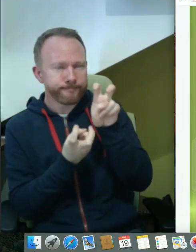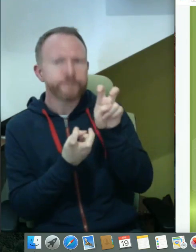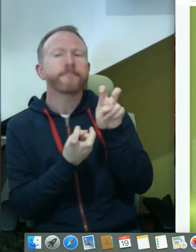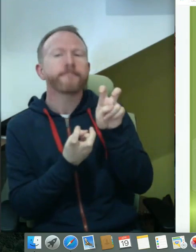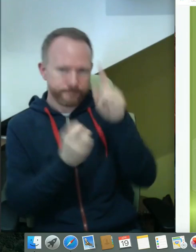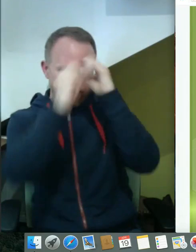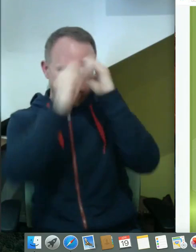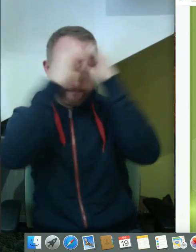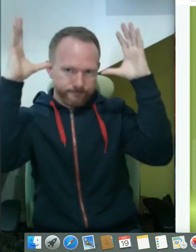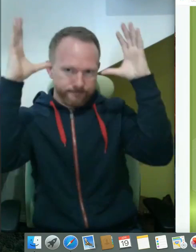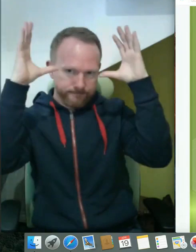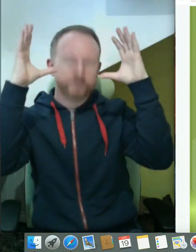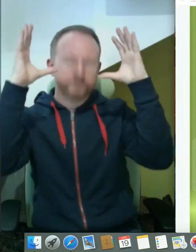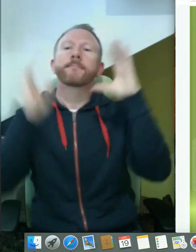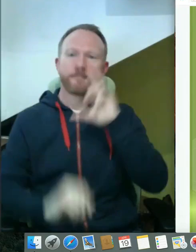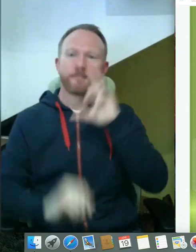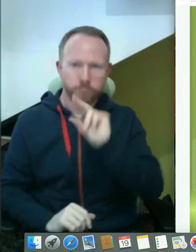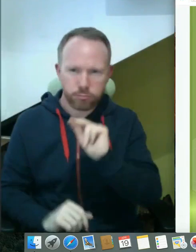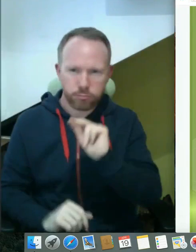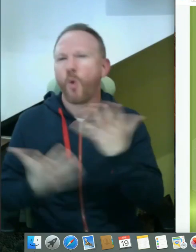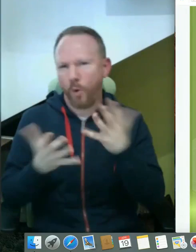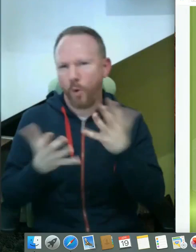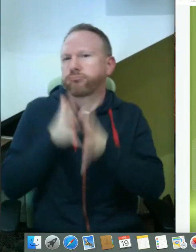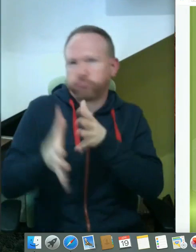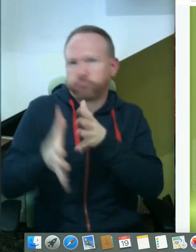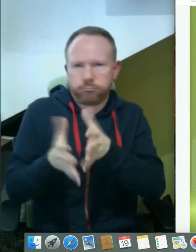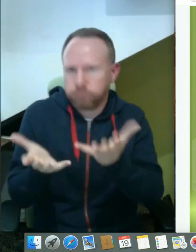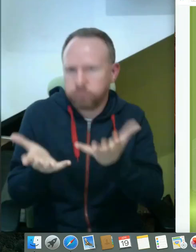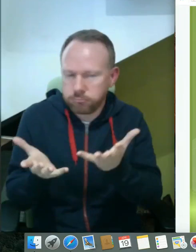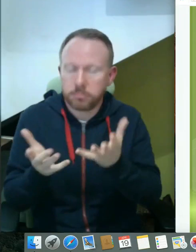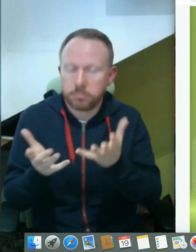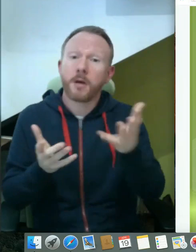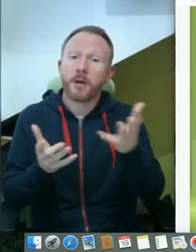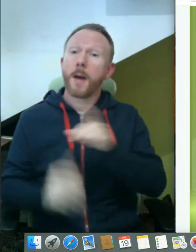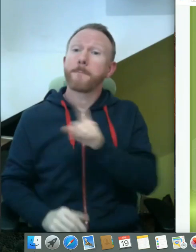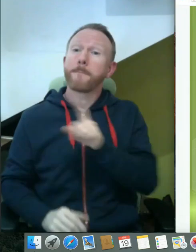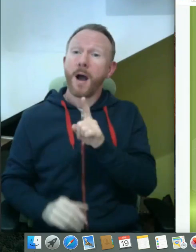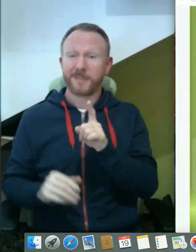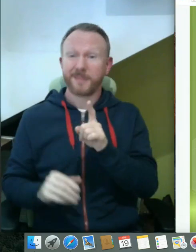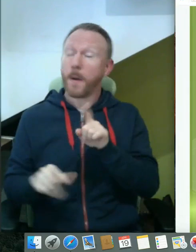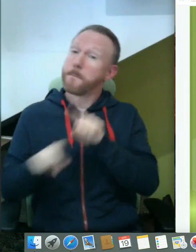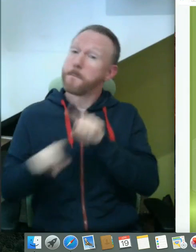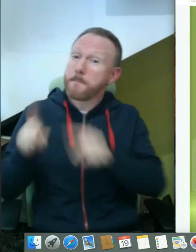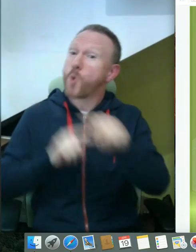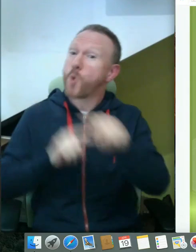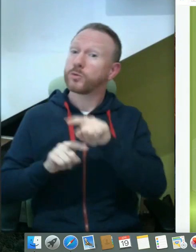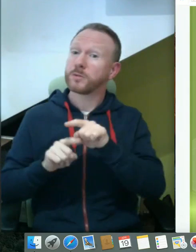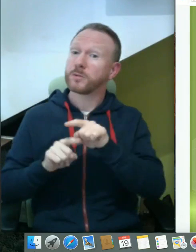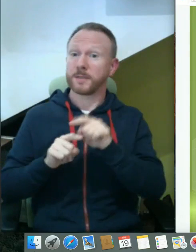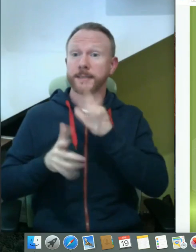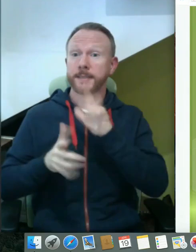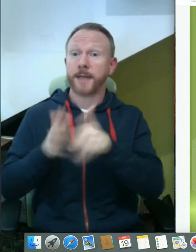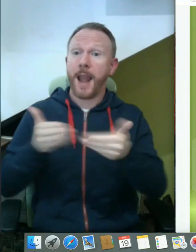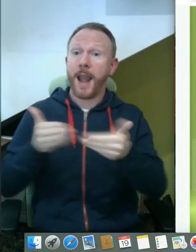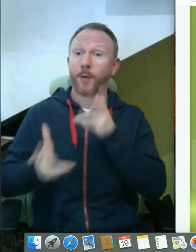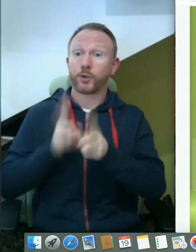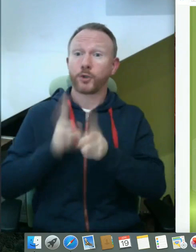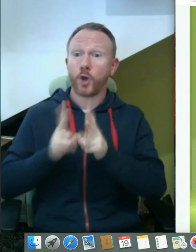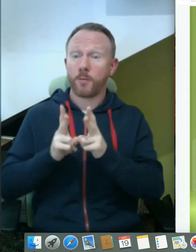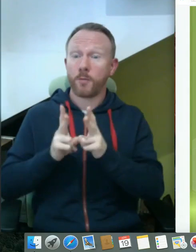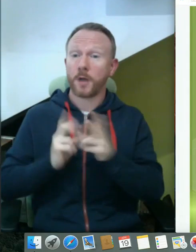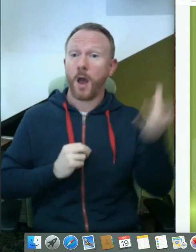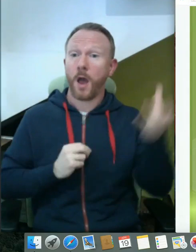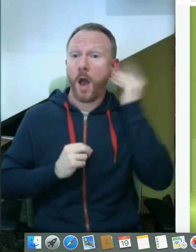default aimed at the use of simultaneous interpreting as being our sort of generic